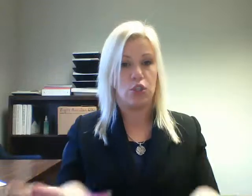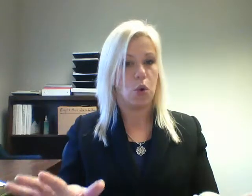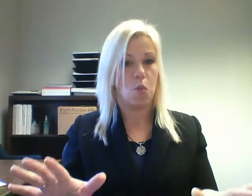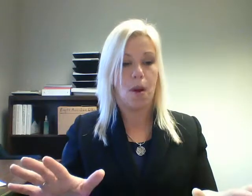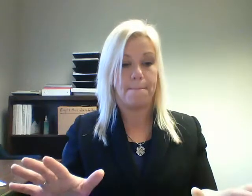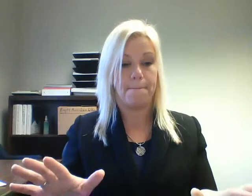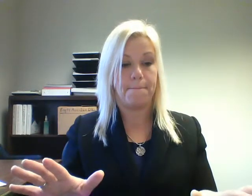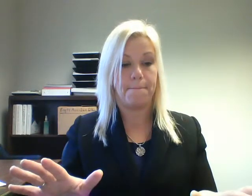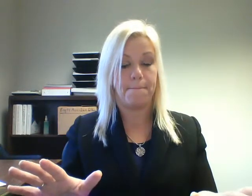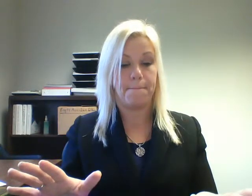Don't want.